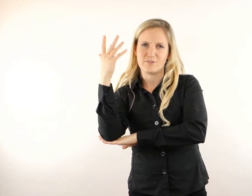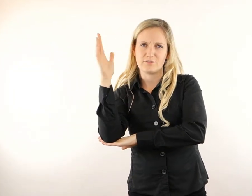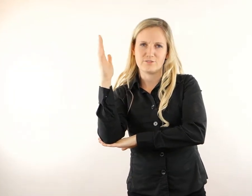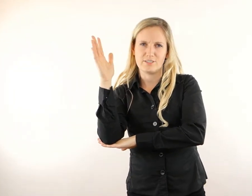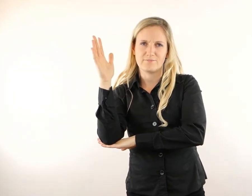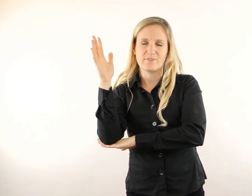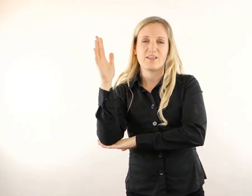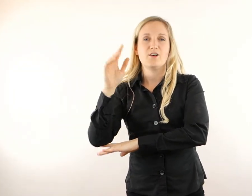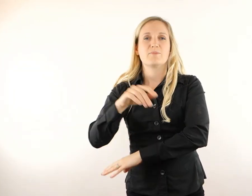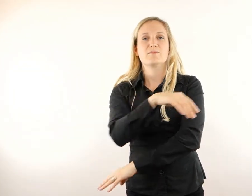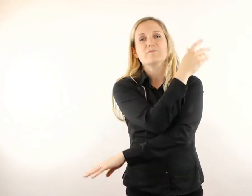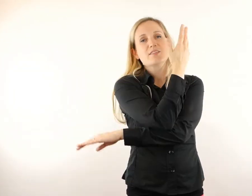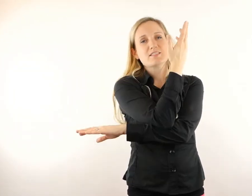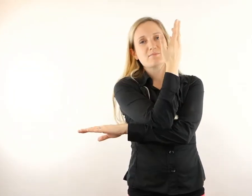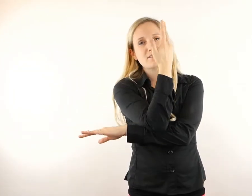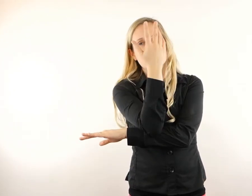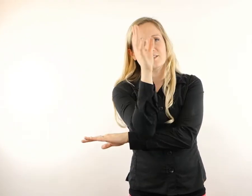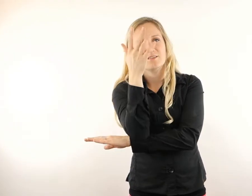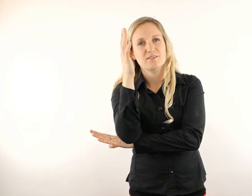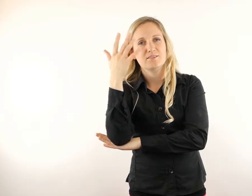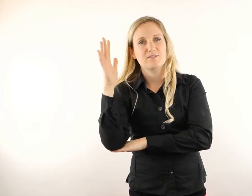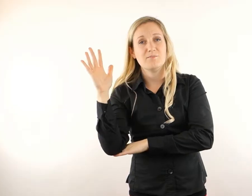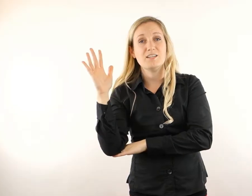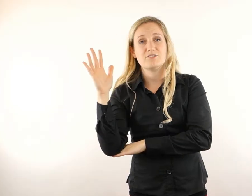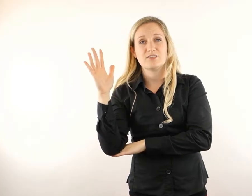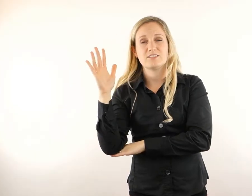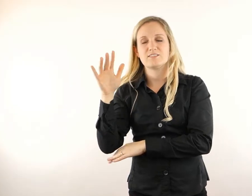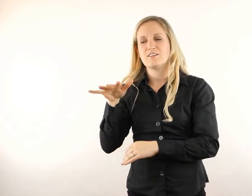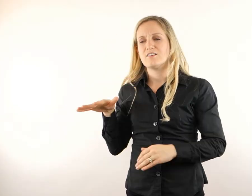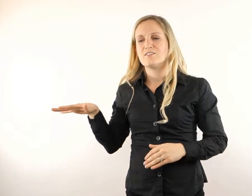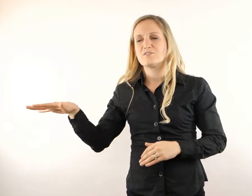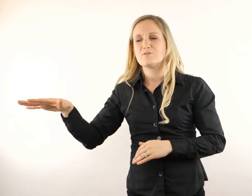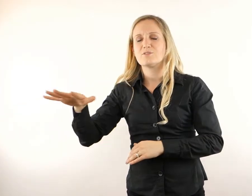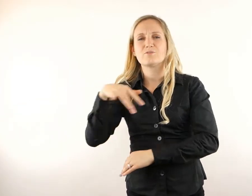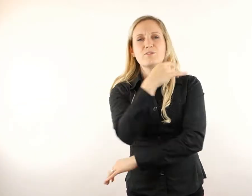goes tree. But this means many trees. So